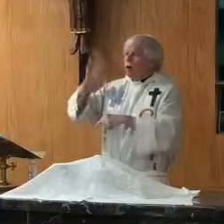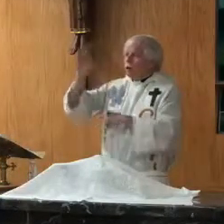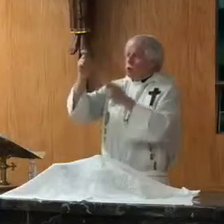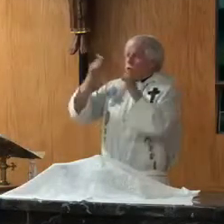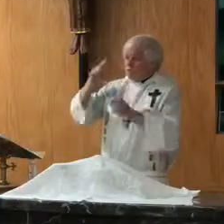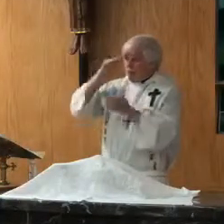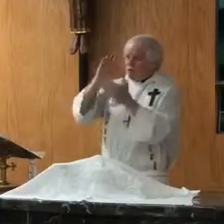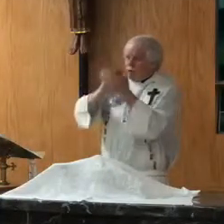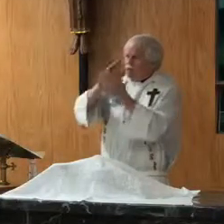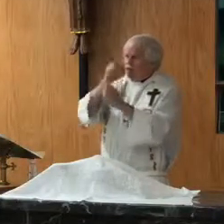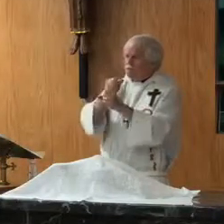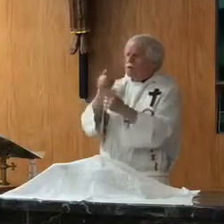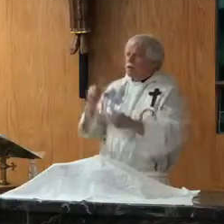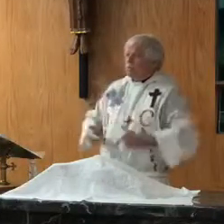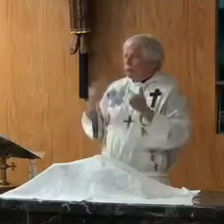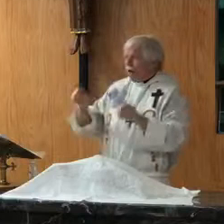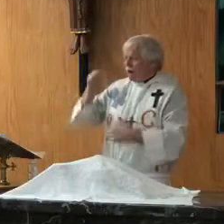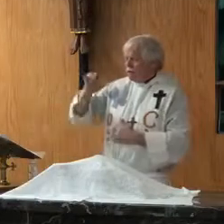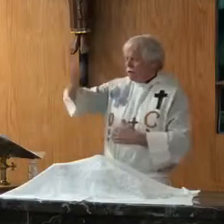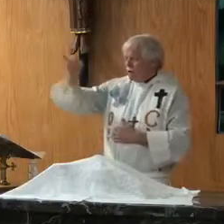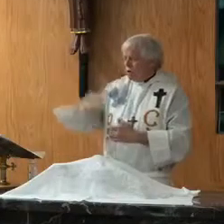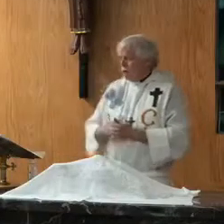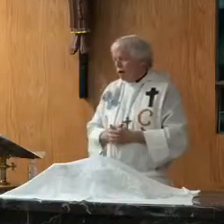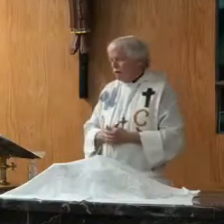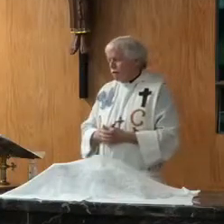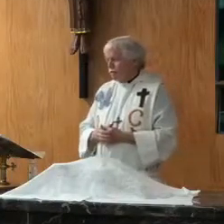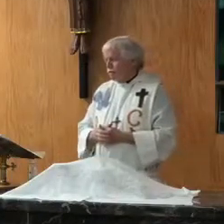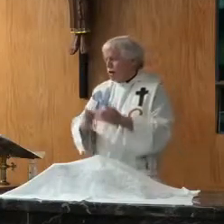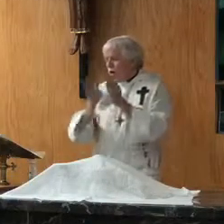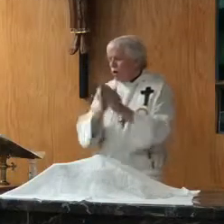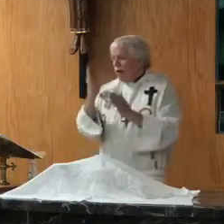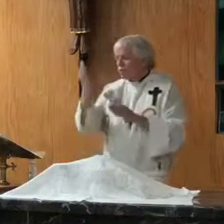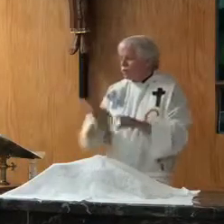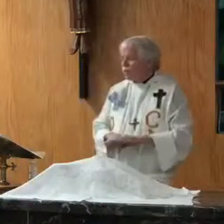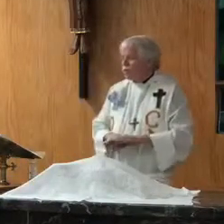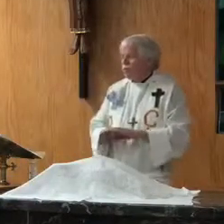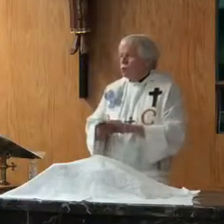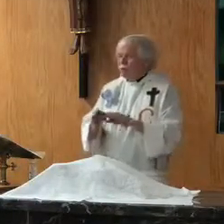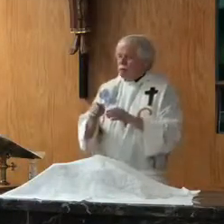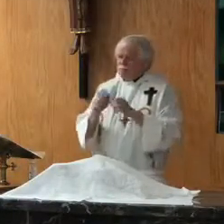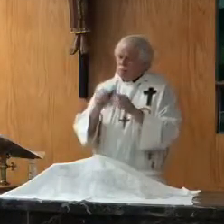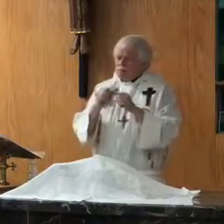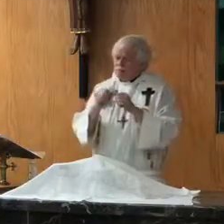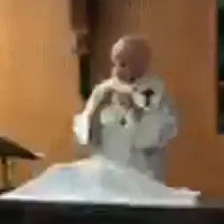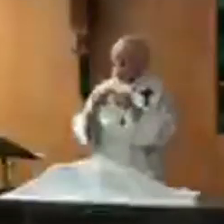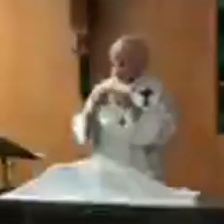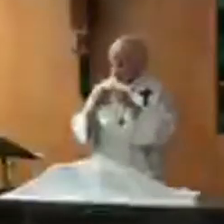depending on your faith gift to life forever. We ask you to